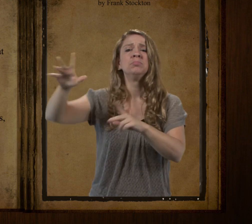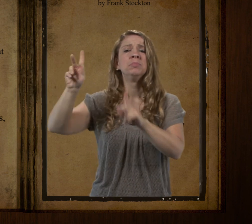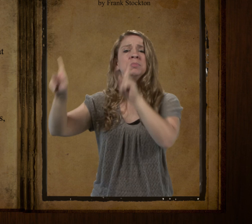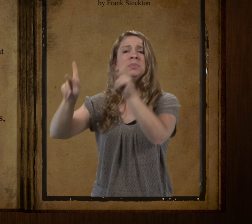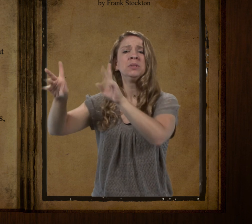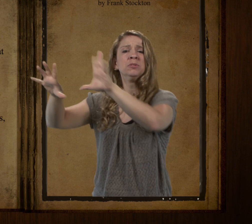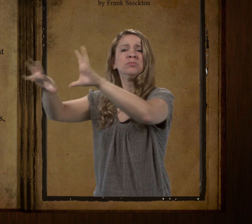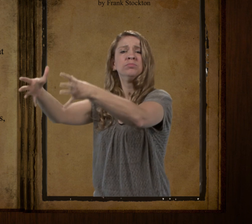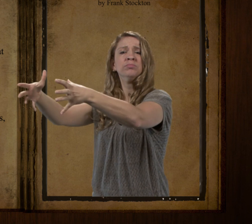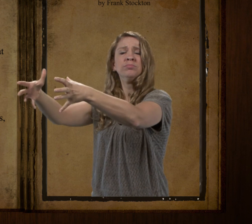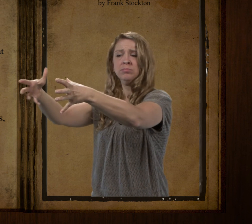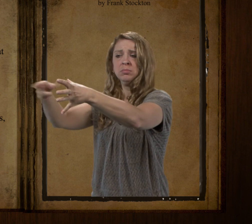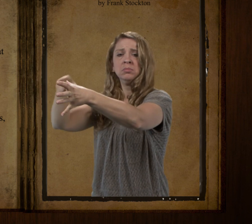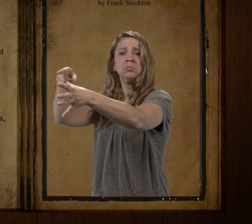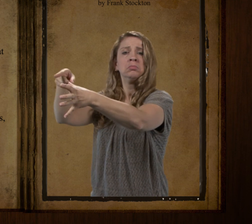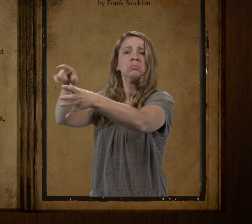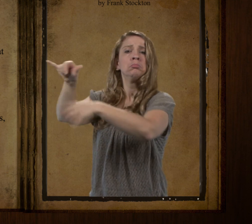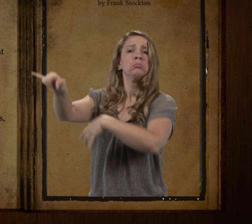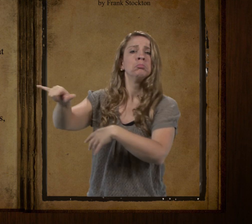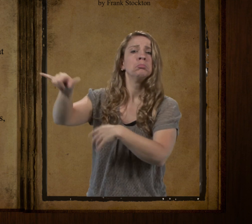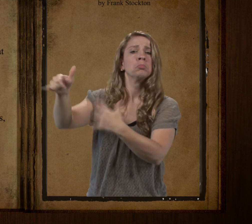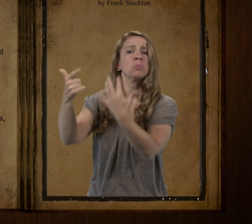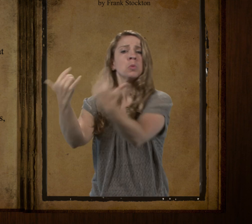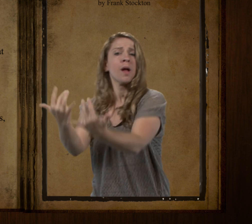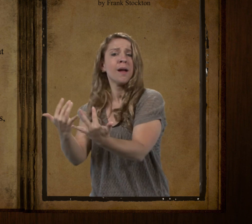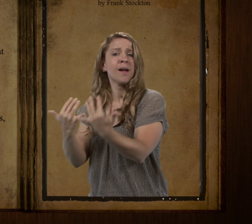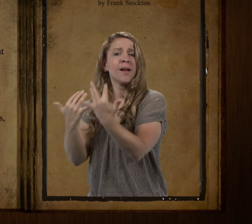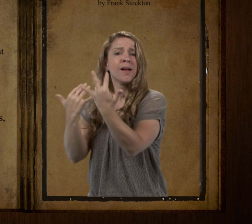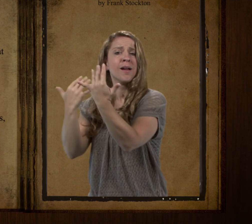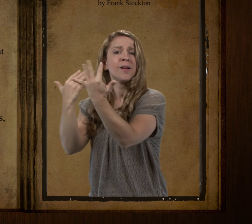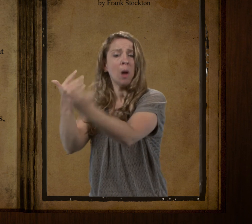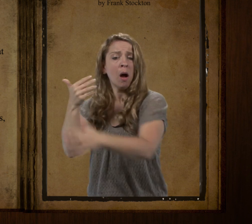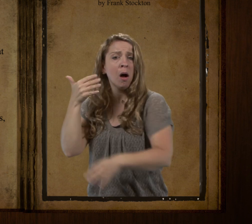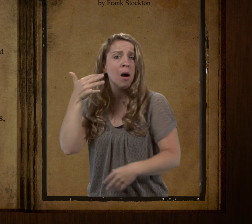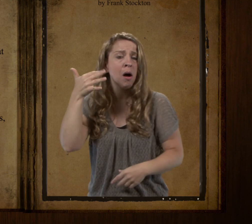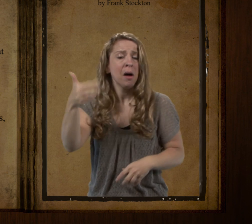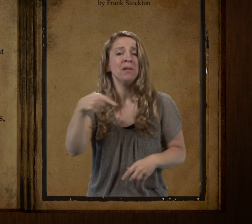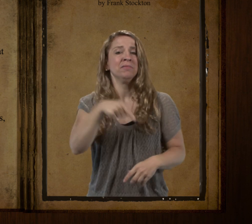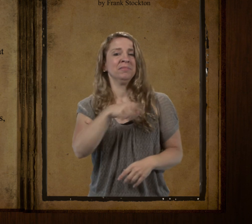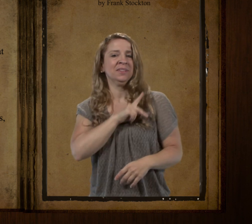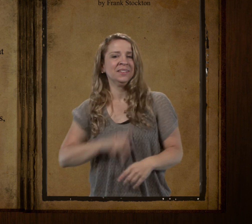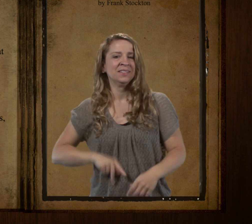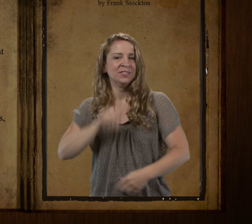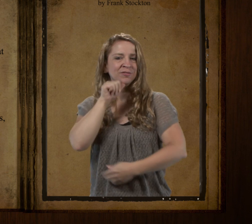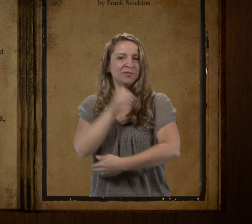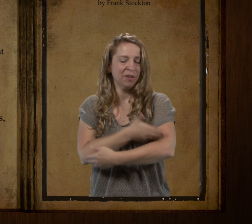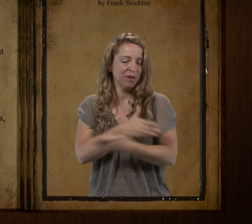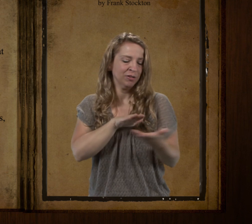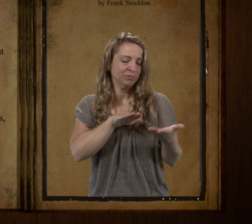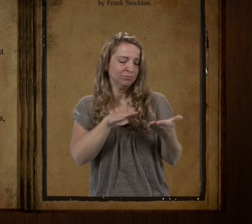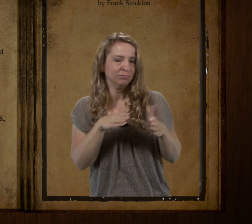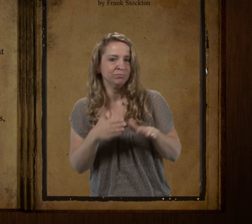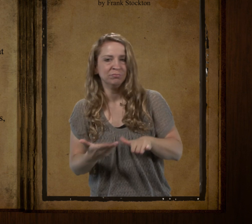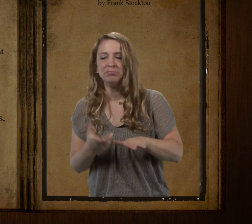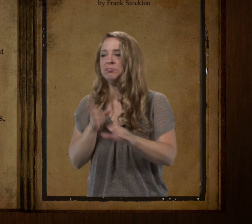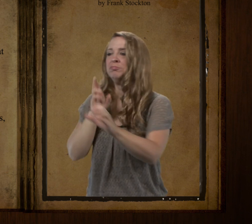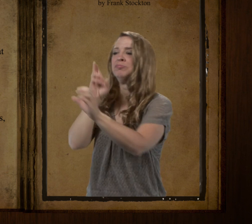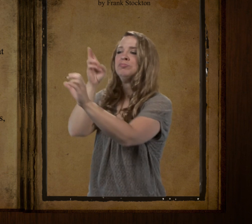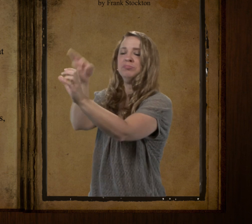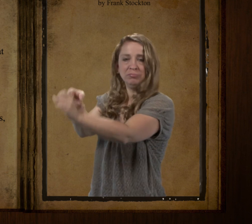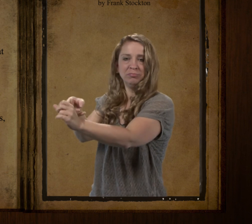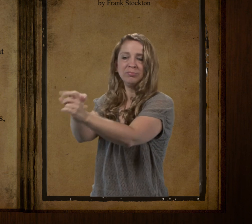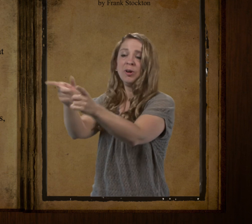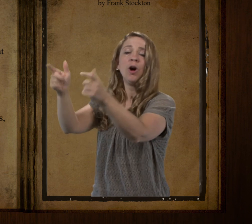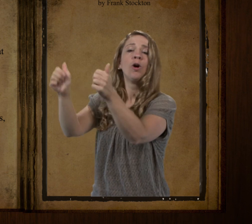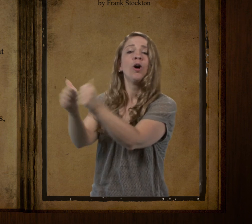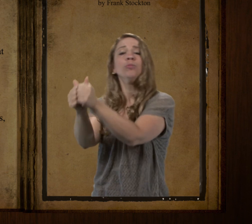Would it not be better for him to die at once, and go to wait for her in the blessed regions of semi-barbaric